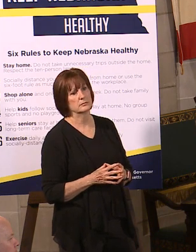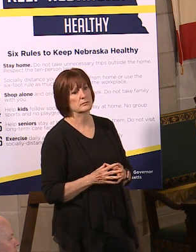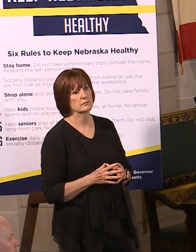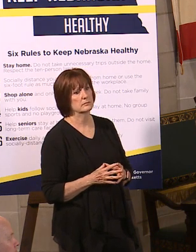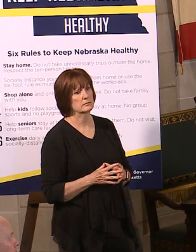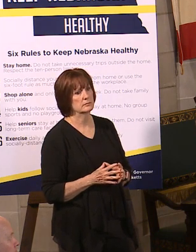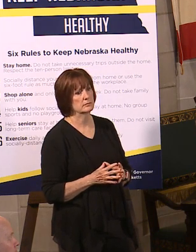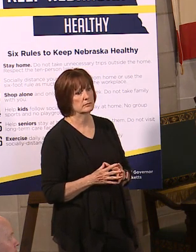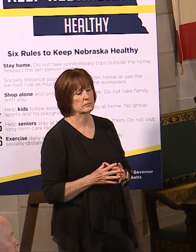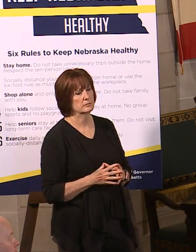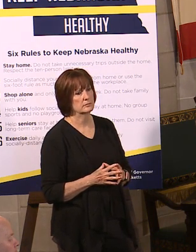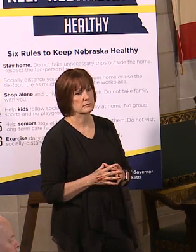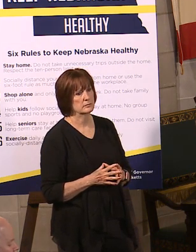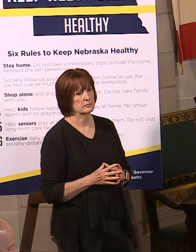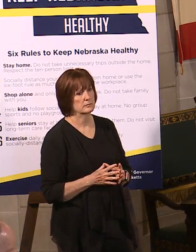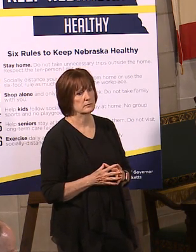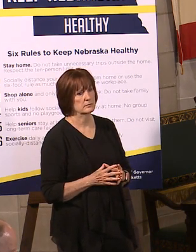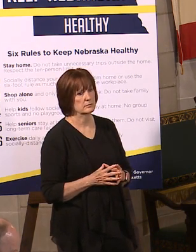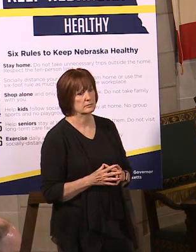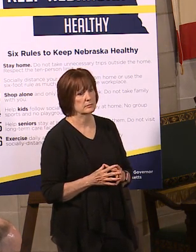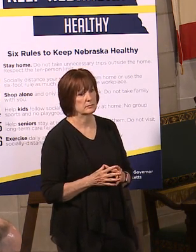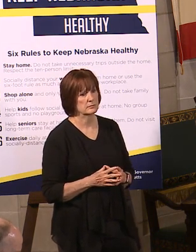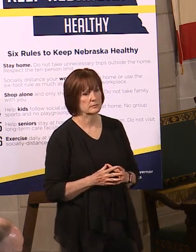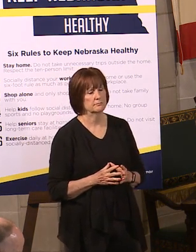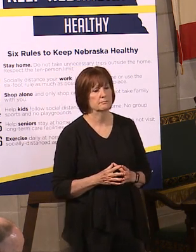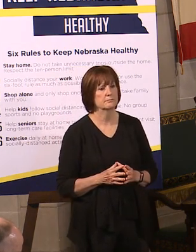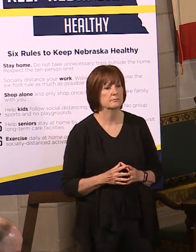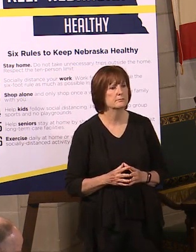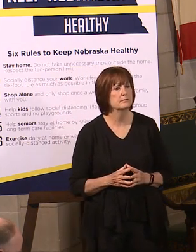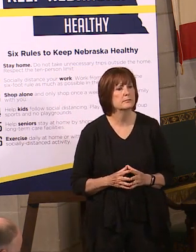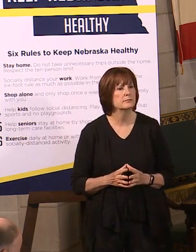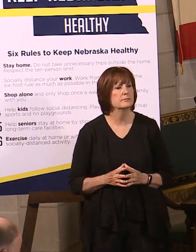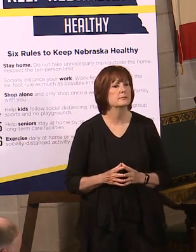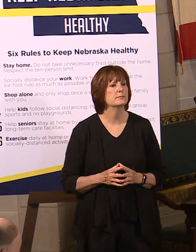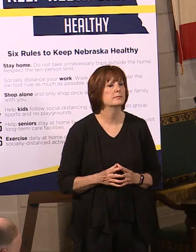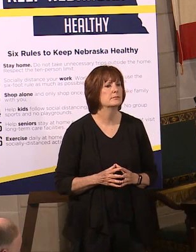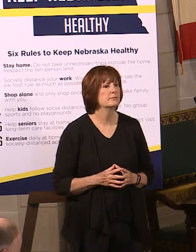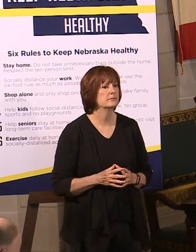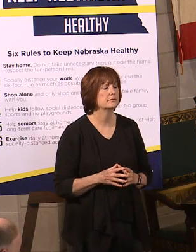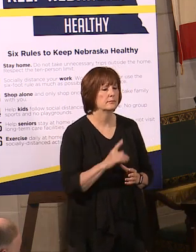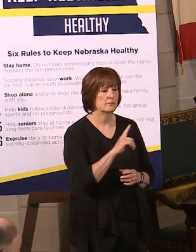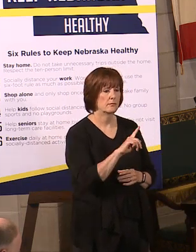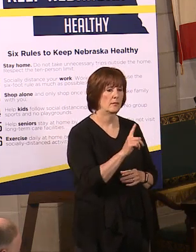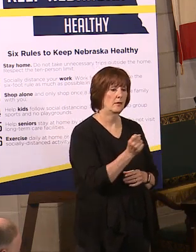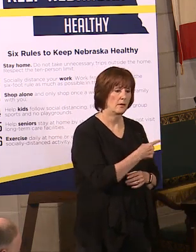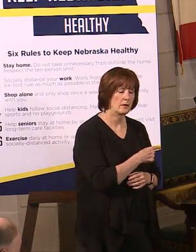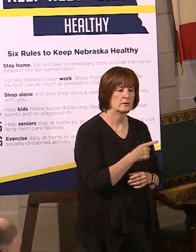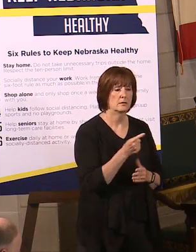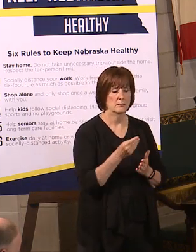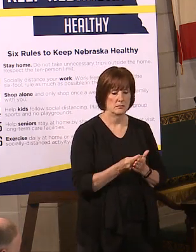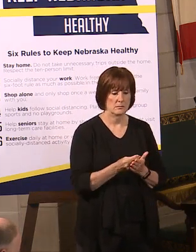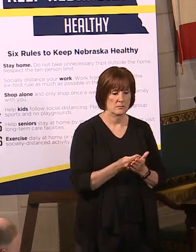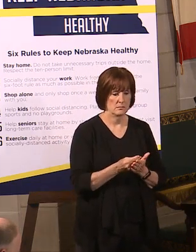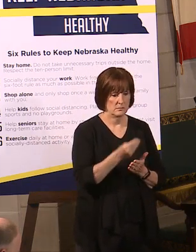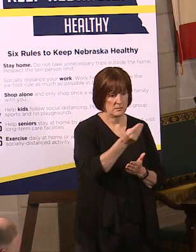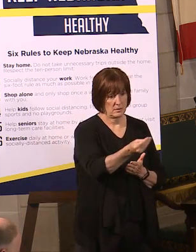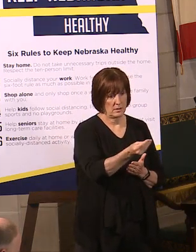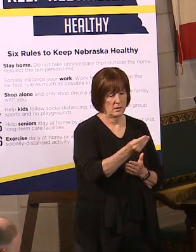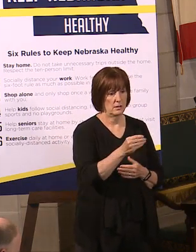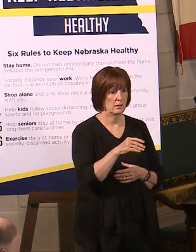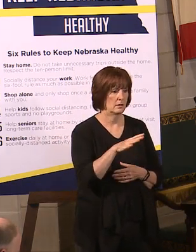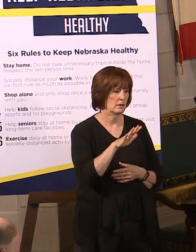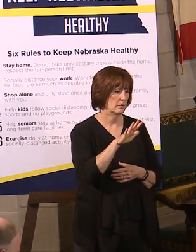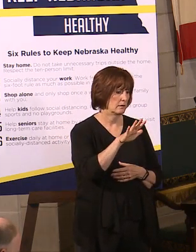or 450,000 tests that you would have available? Right, so Martha asked, you purchased 540,000 tests,